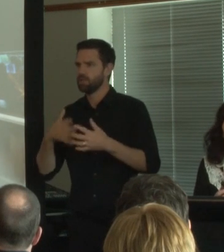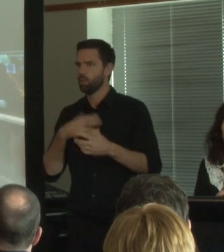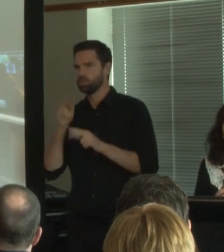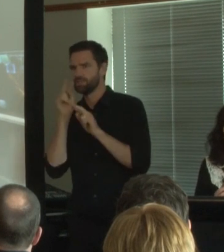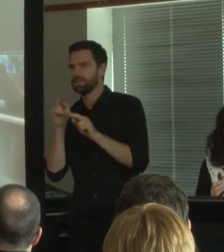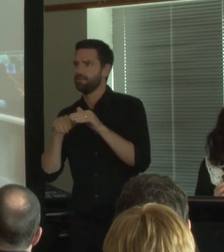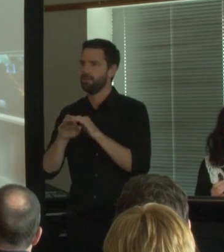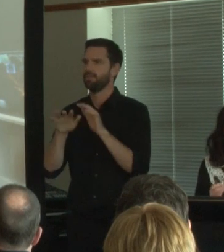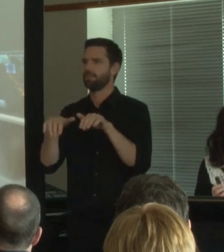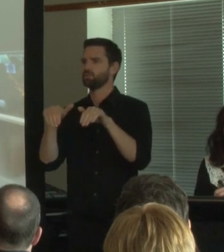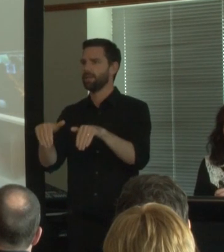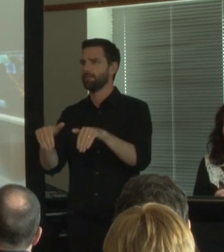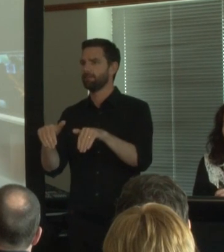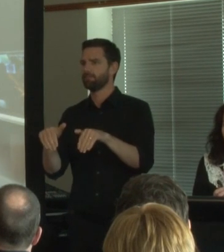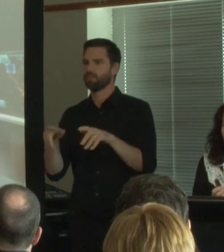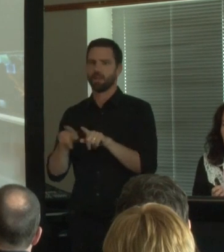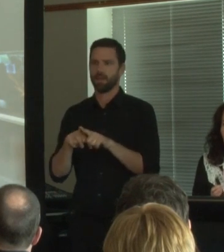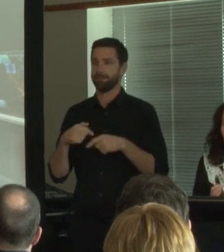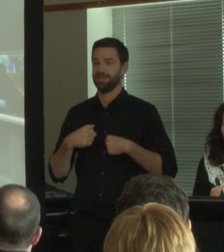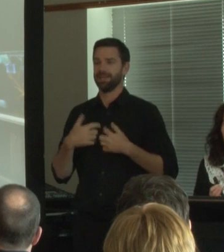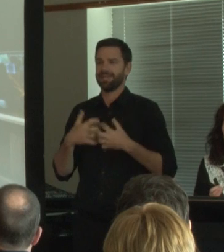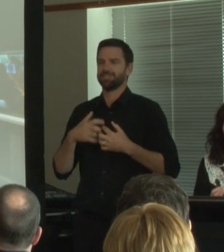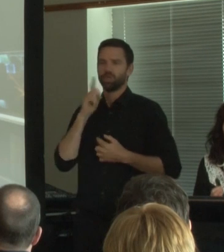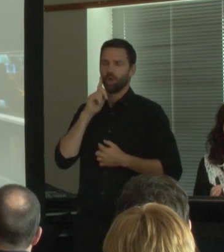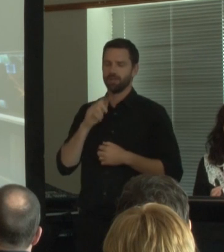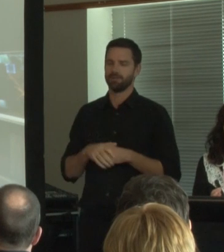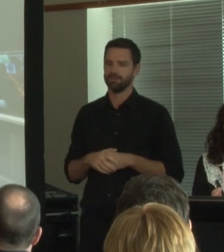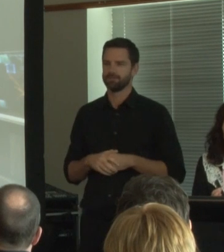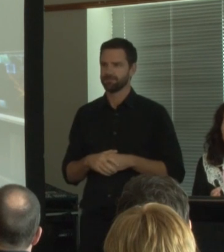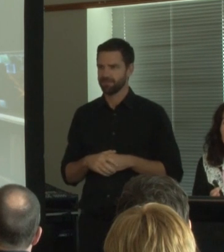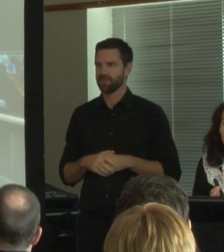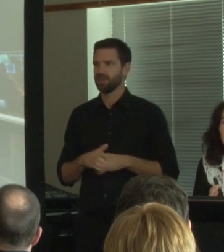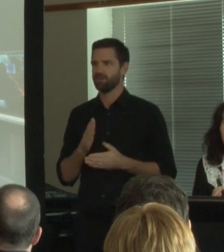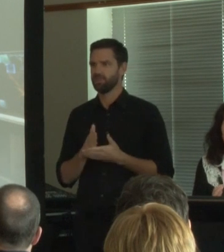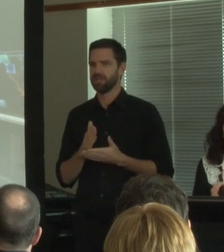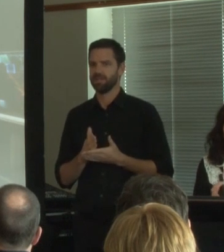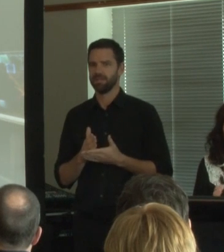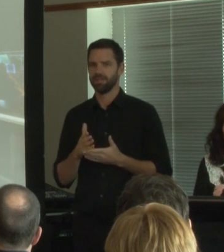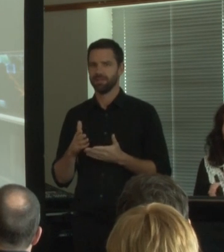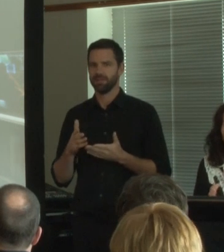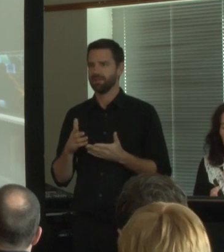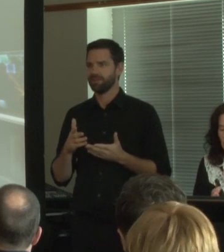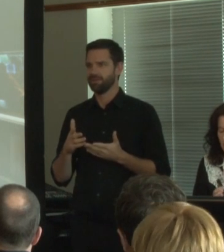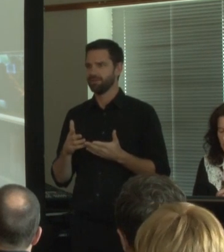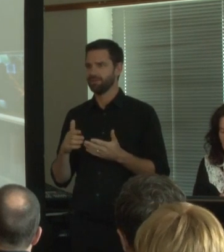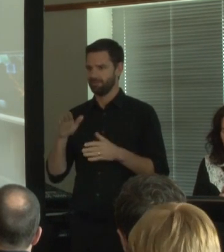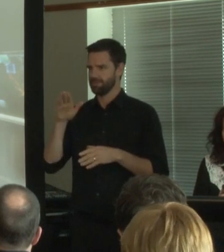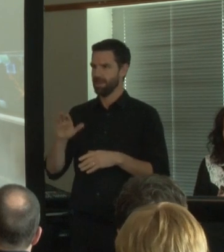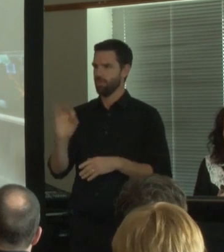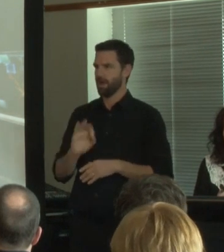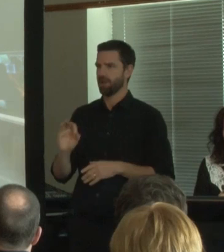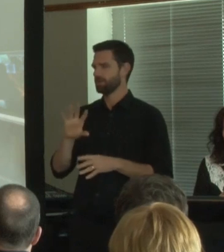museum. Bit of a gadget girl, I own the very first iPad sold in the entire South Island. I know that because I queued at the door for